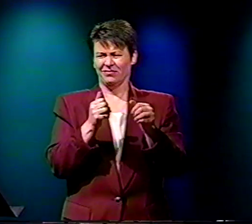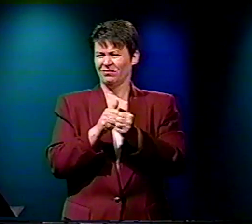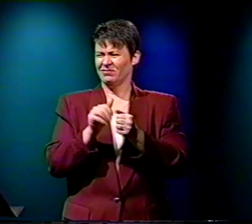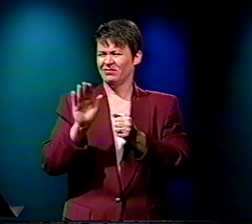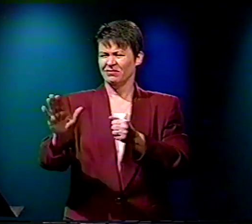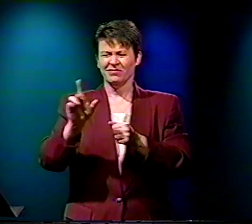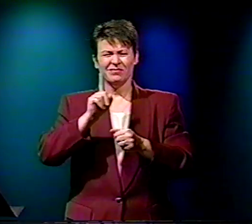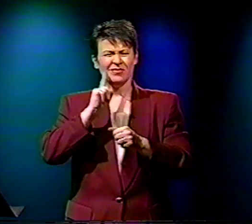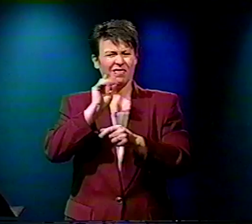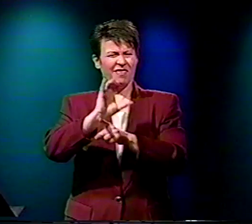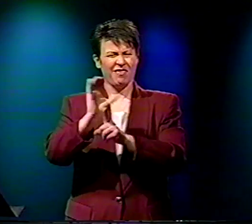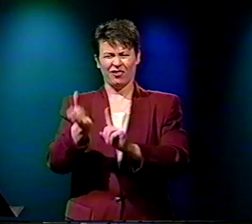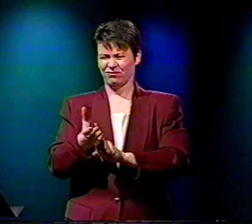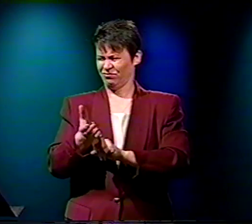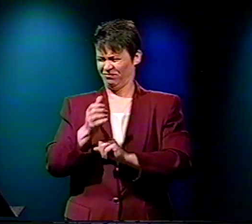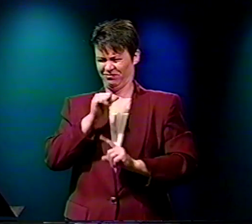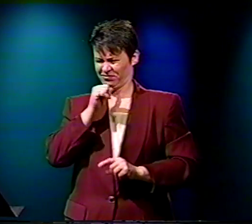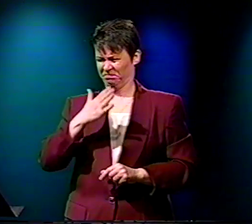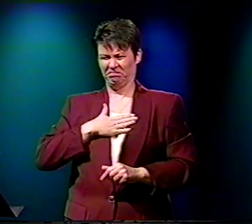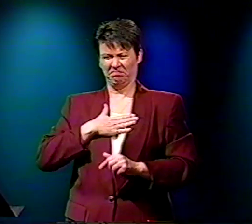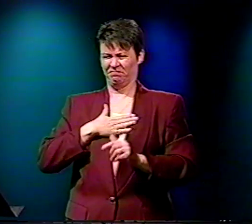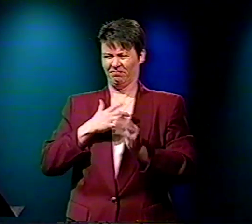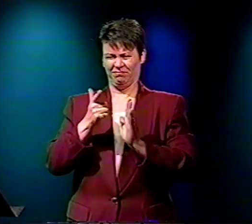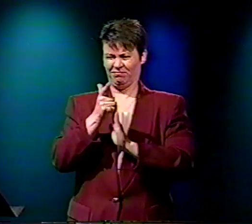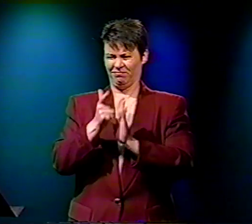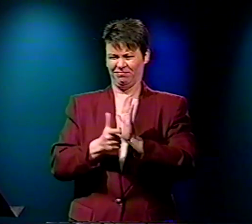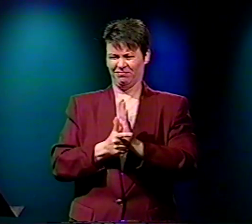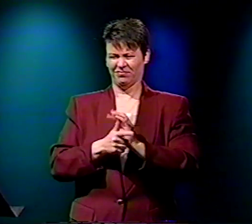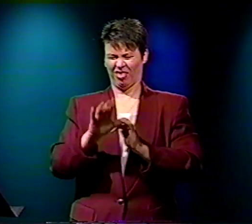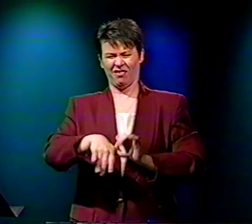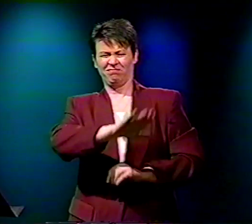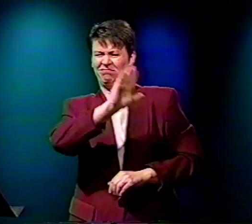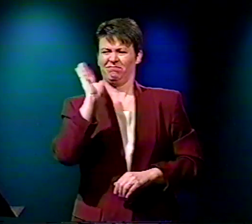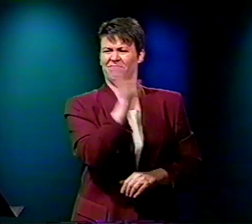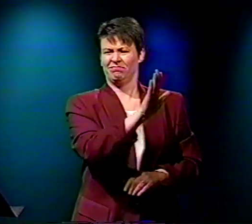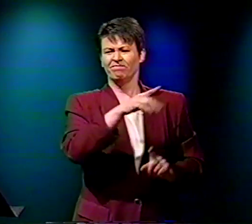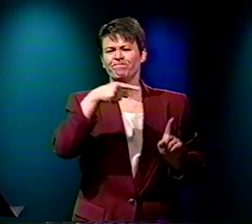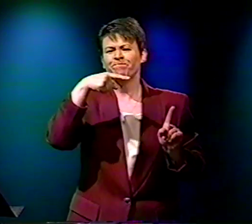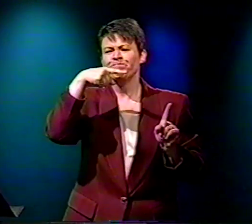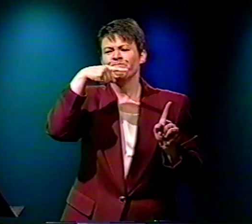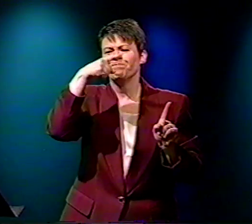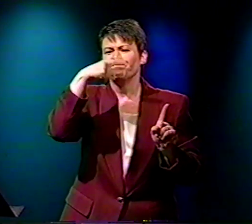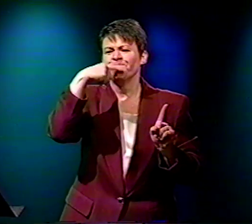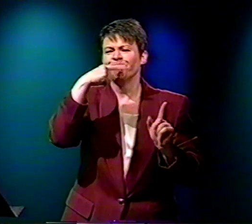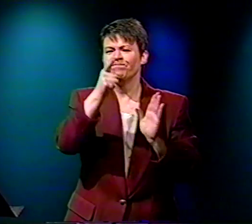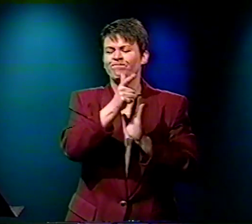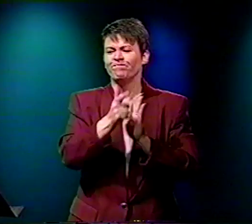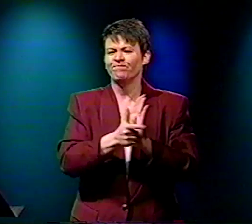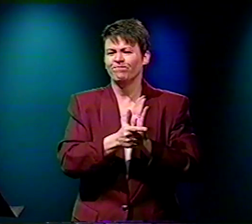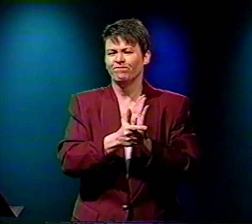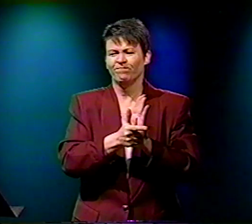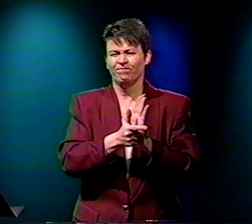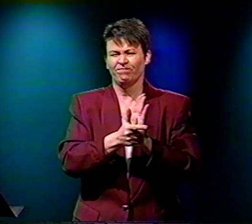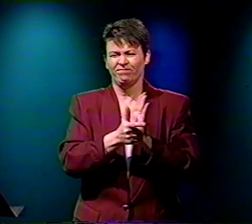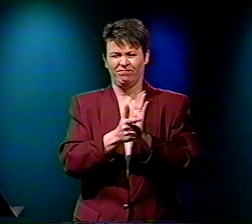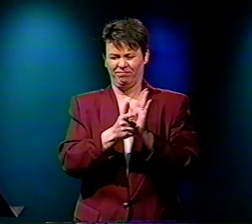still unclear because that just does not seem to fit deaf culture. I mean, that sounds like a hearing thing that they must do to